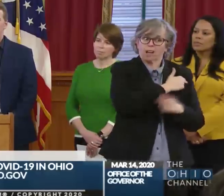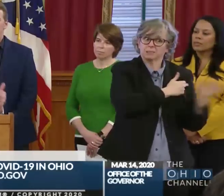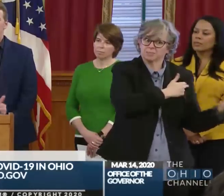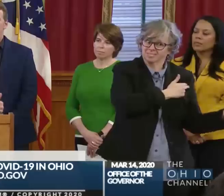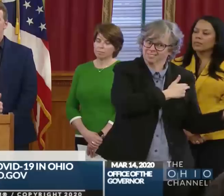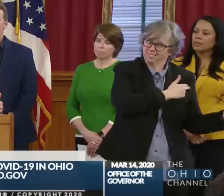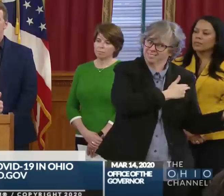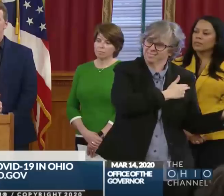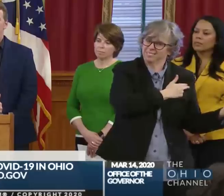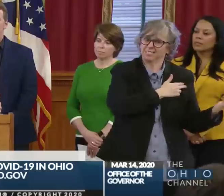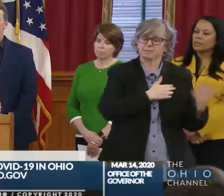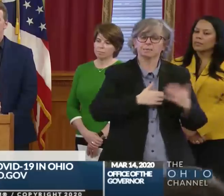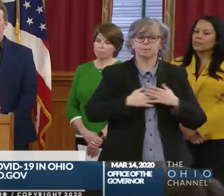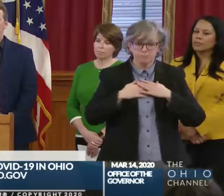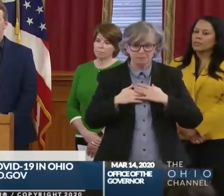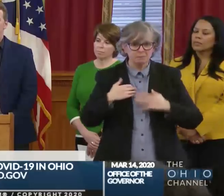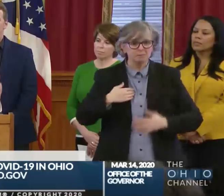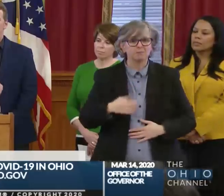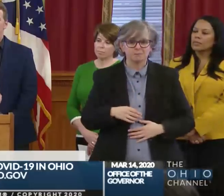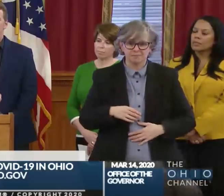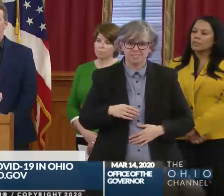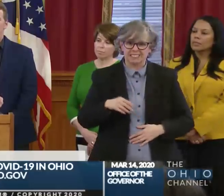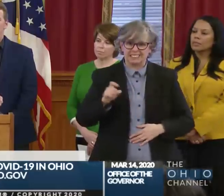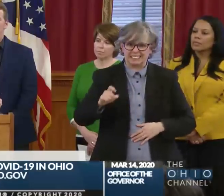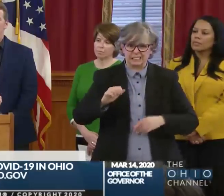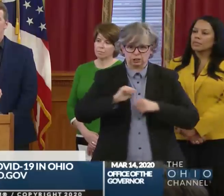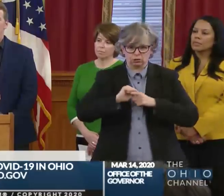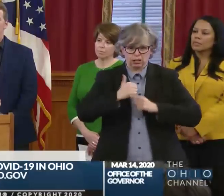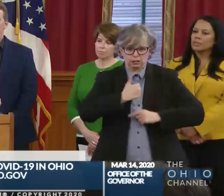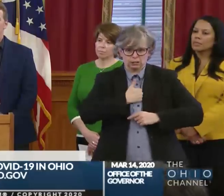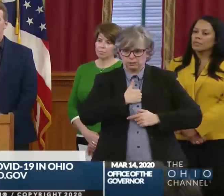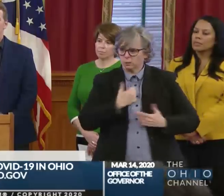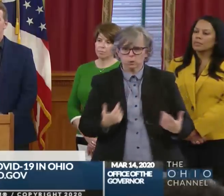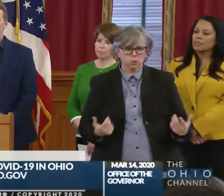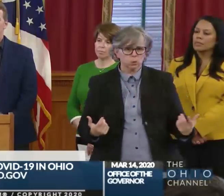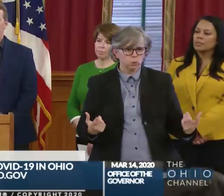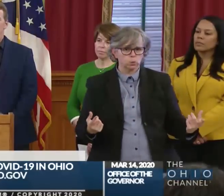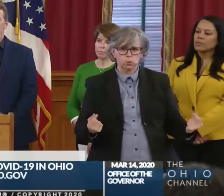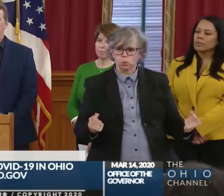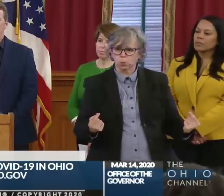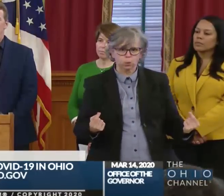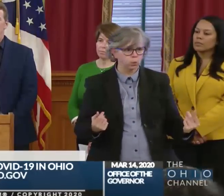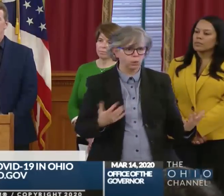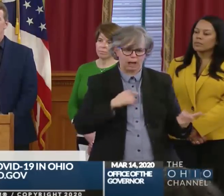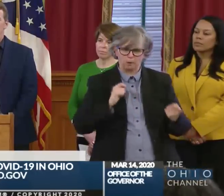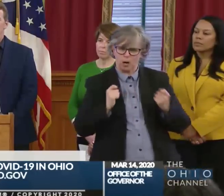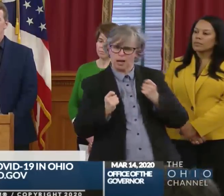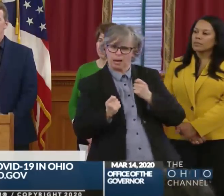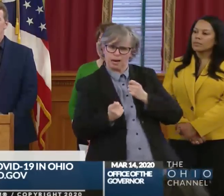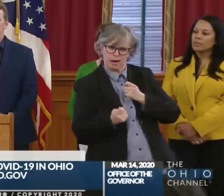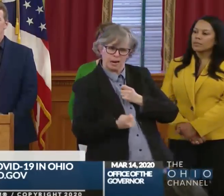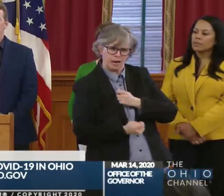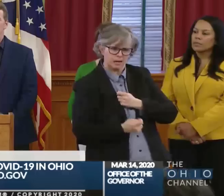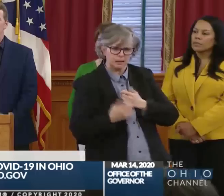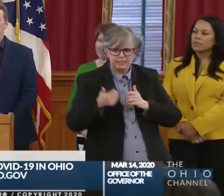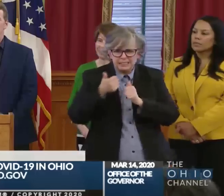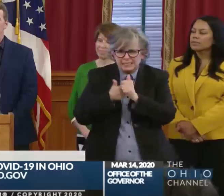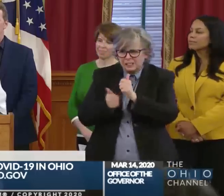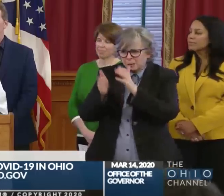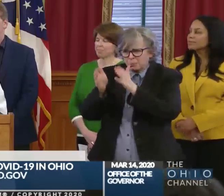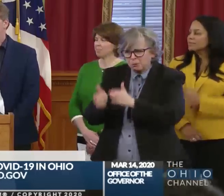we're not socialized to think this way, but it really does matter what we each do. So I think I'd like to turn it over to